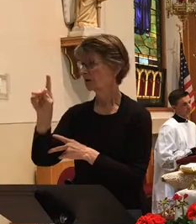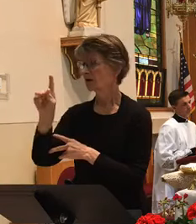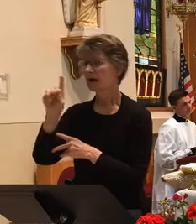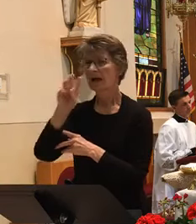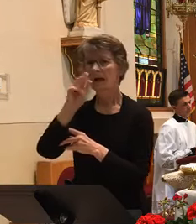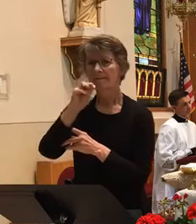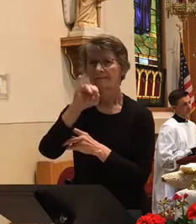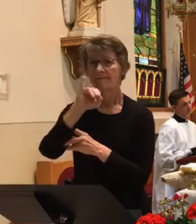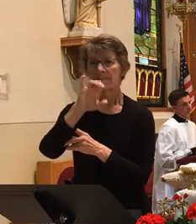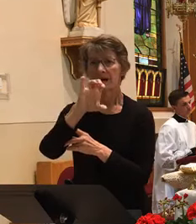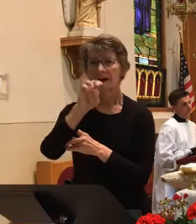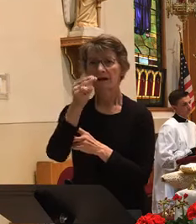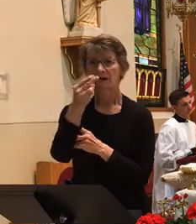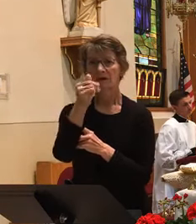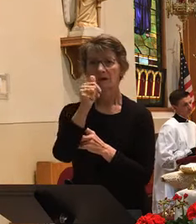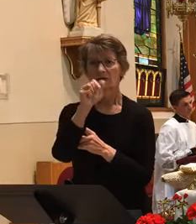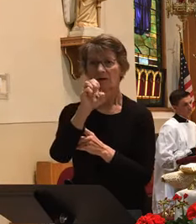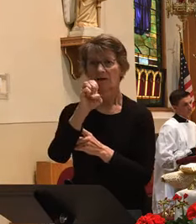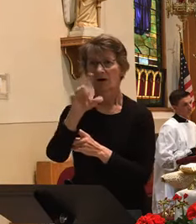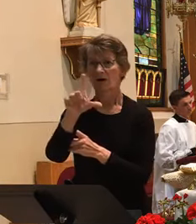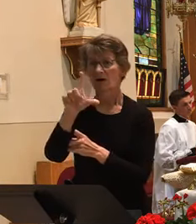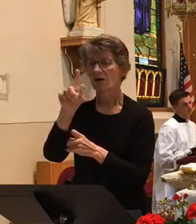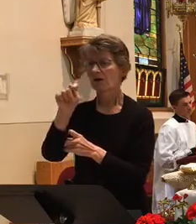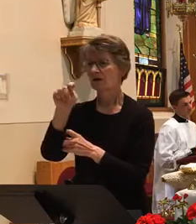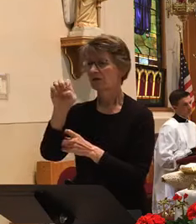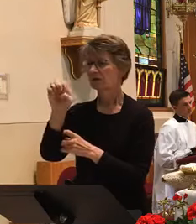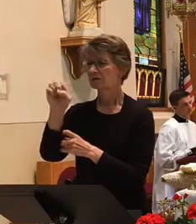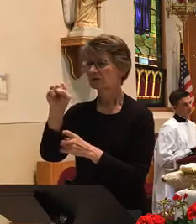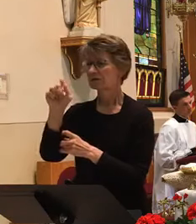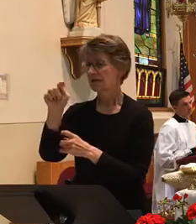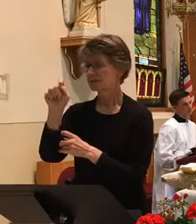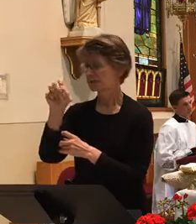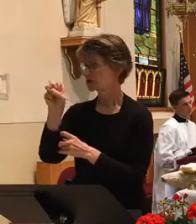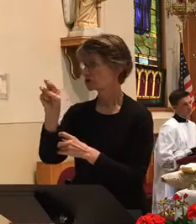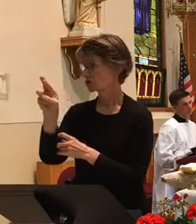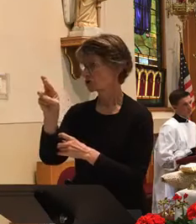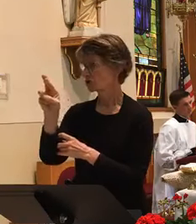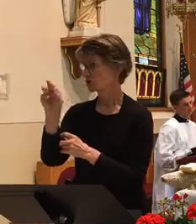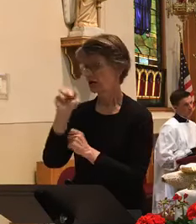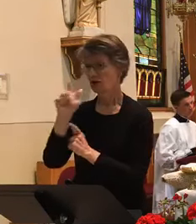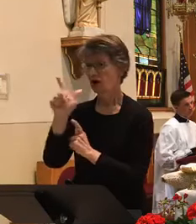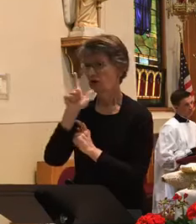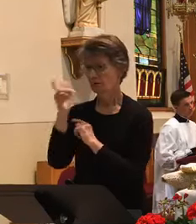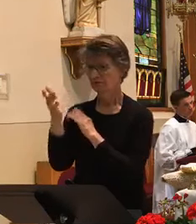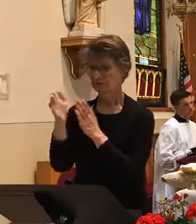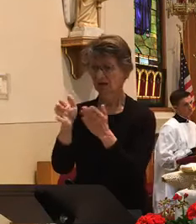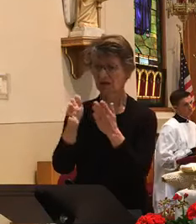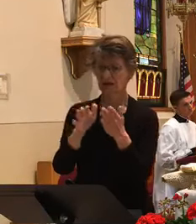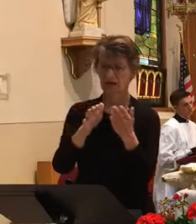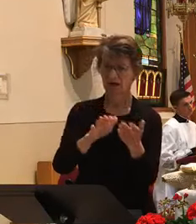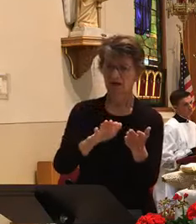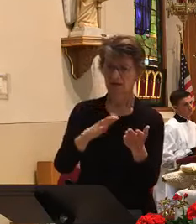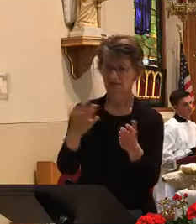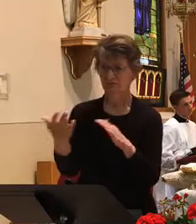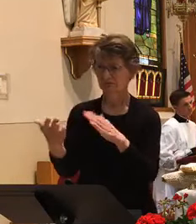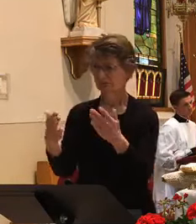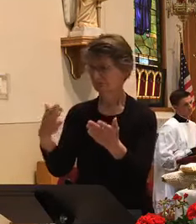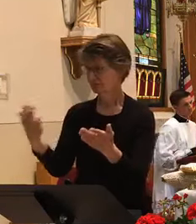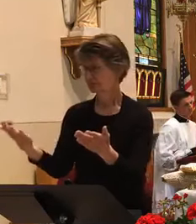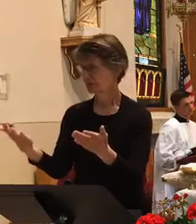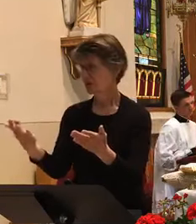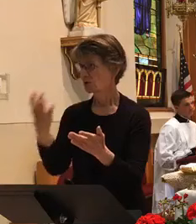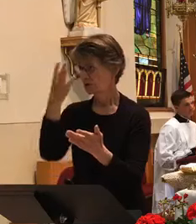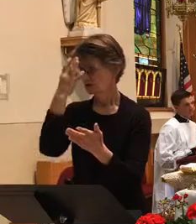and all who have gone before us with the sign of faith and rest in the sleep of peace.